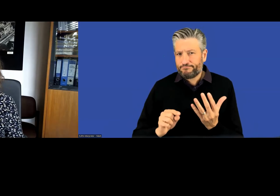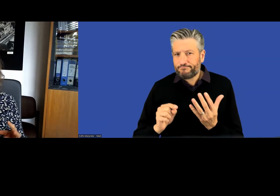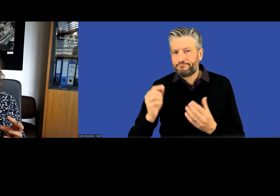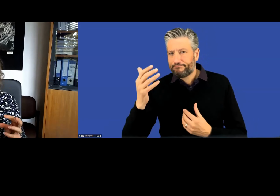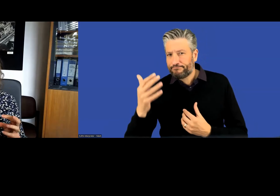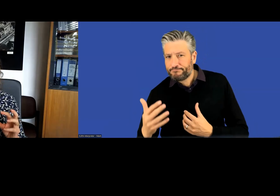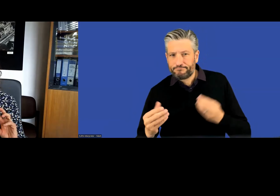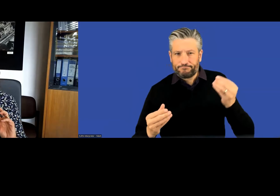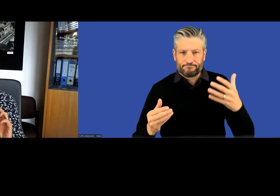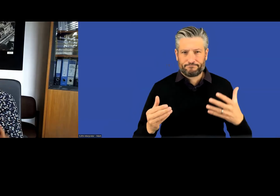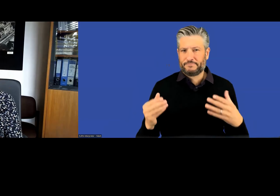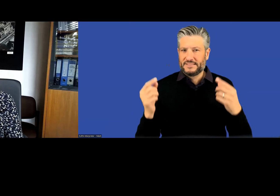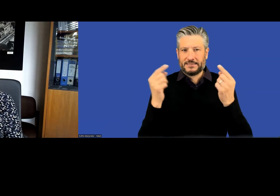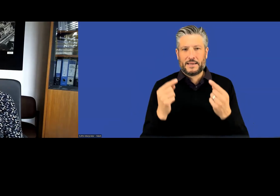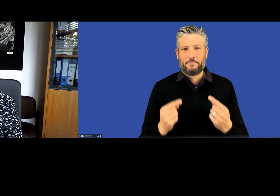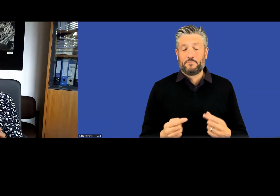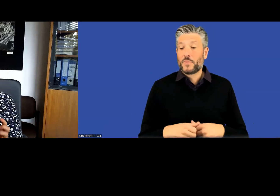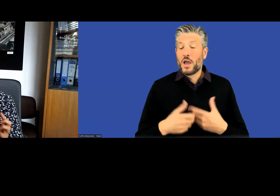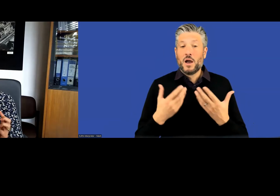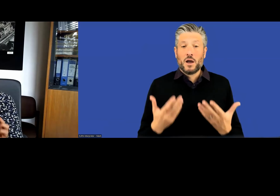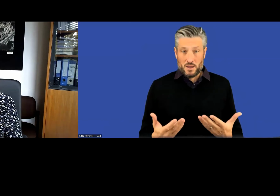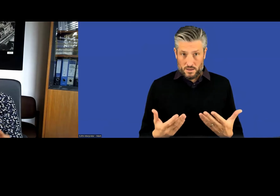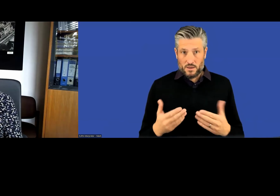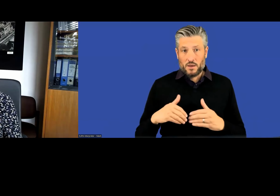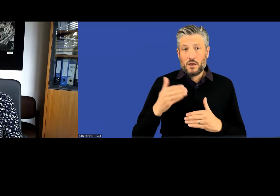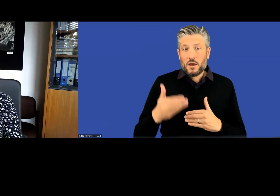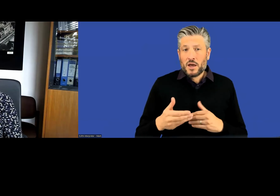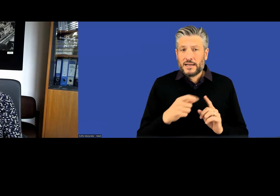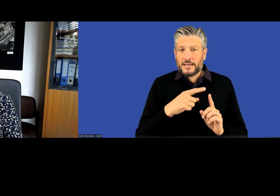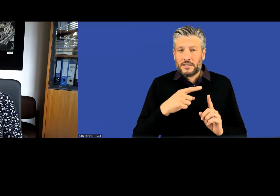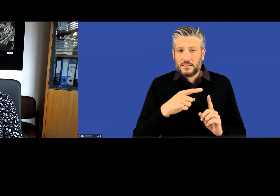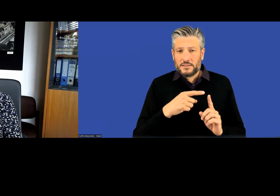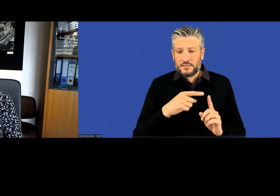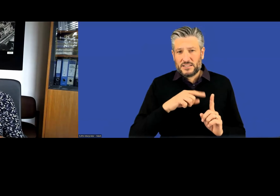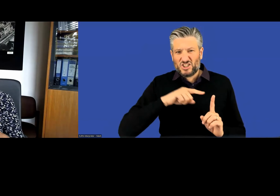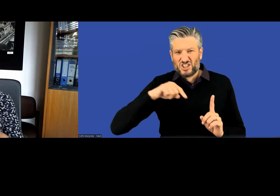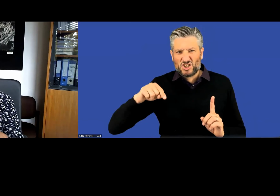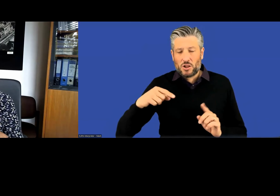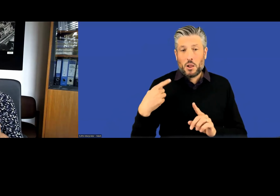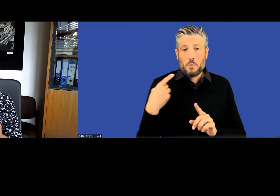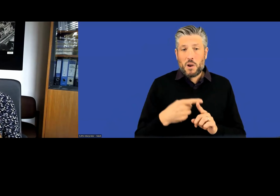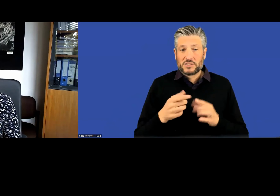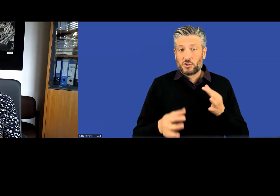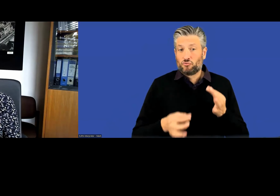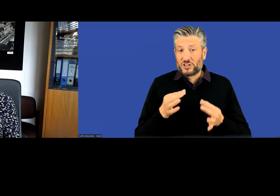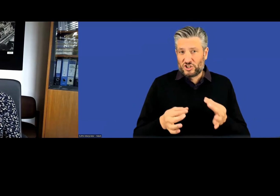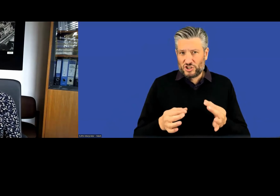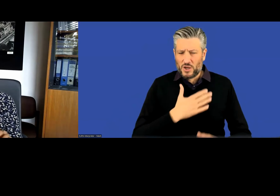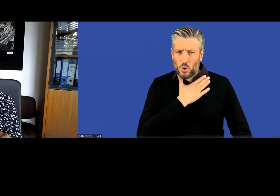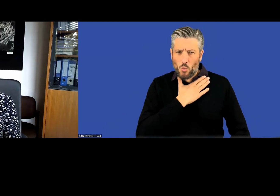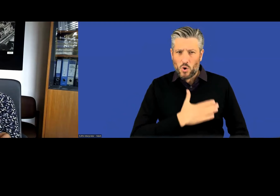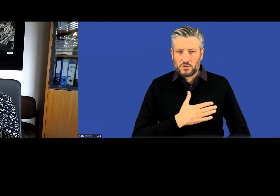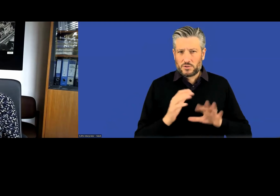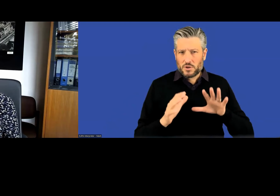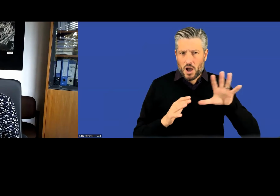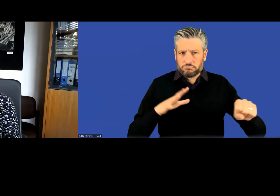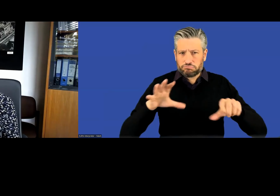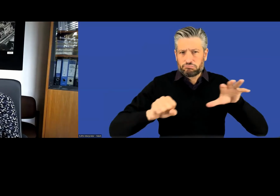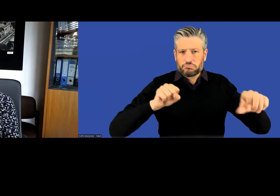strategy, we are going to focus our efforts on reaching more marginalized groups to offer them the skills and the